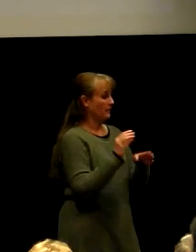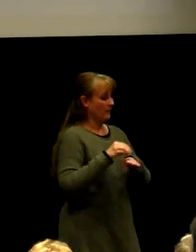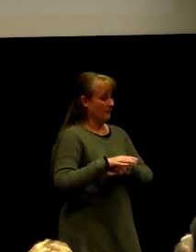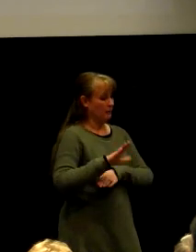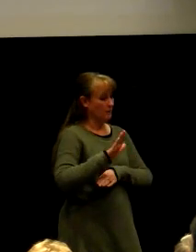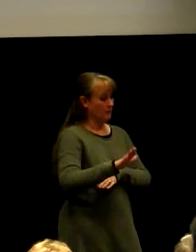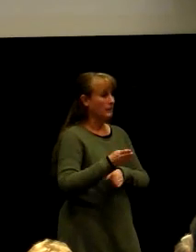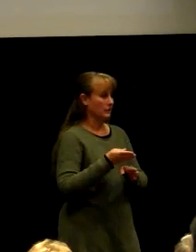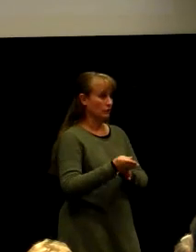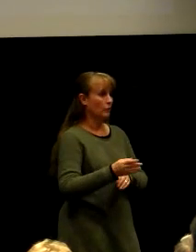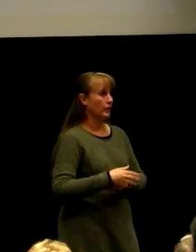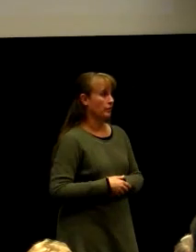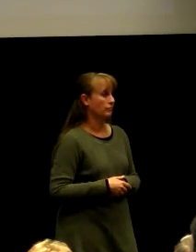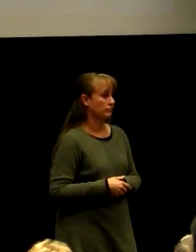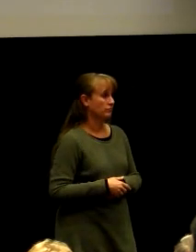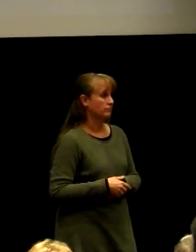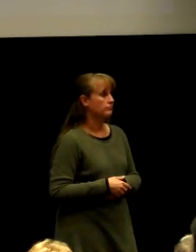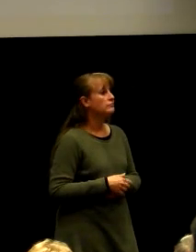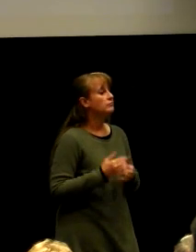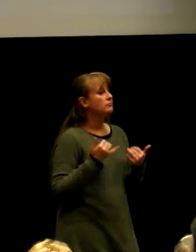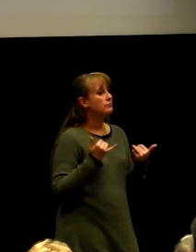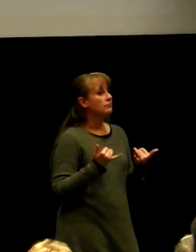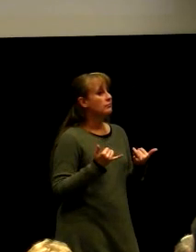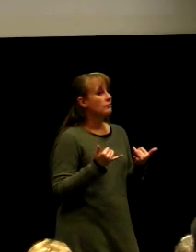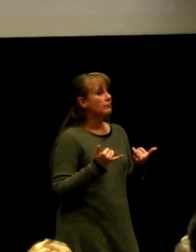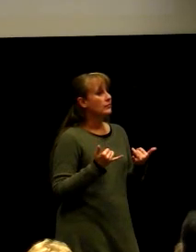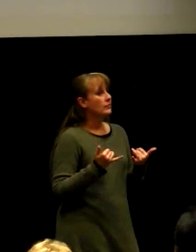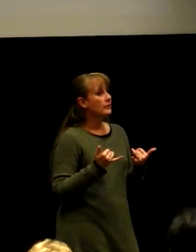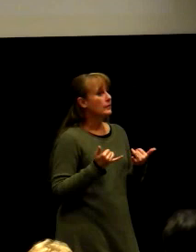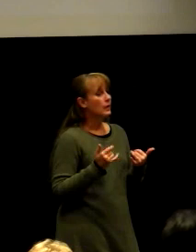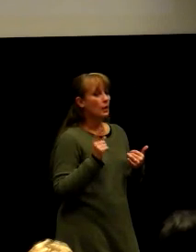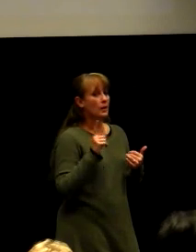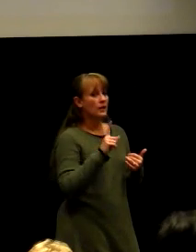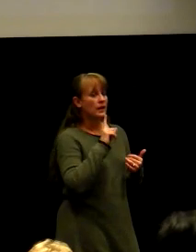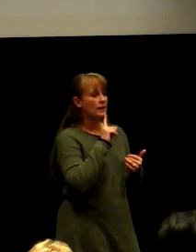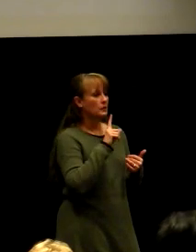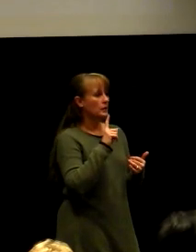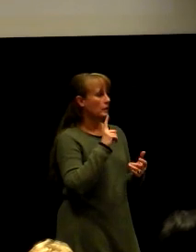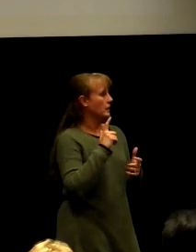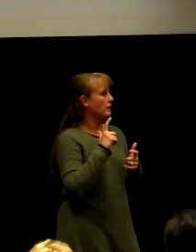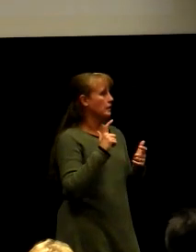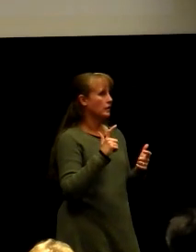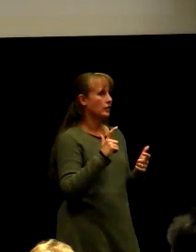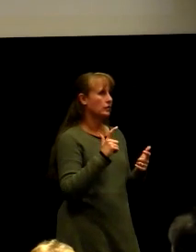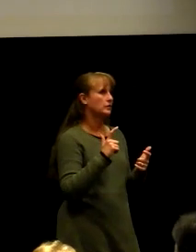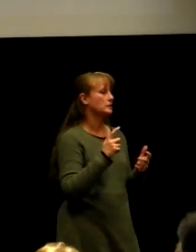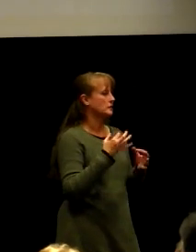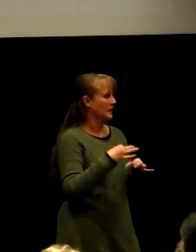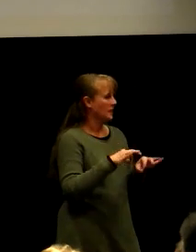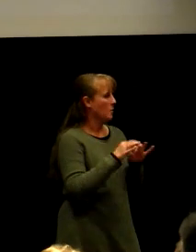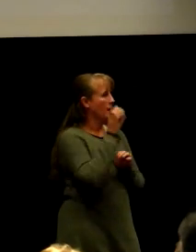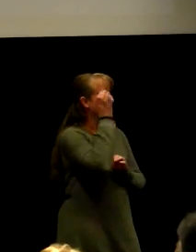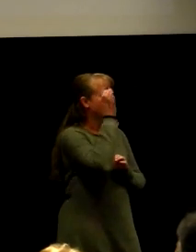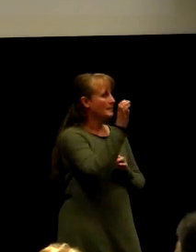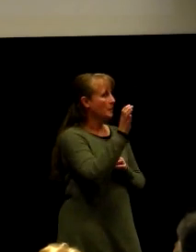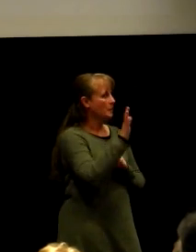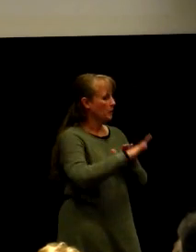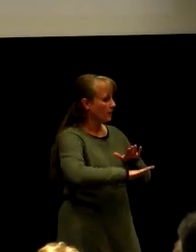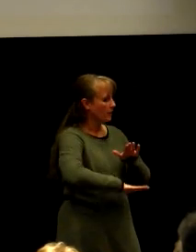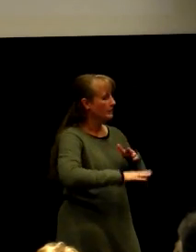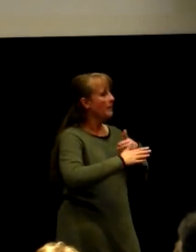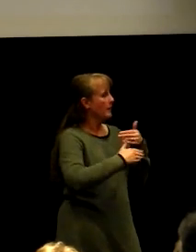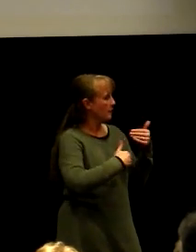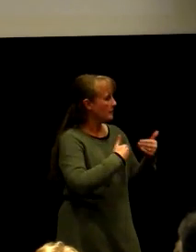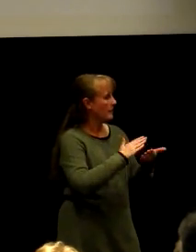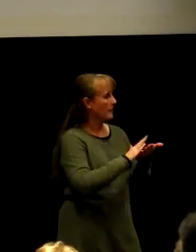career. So with this kind of hefty conceptual foundation, they proceeded, and the project